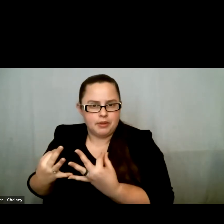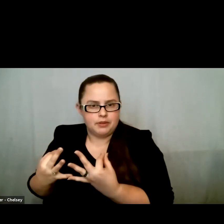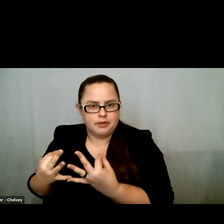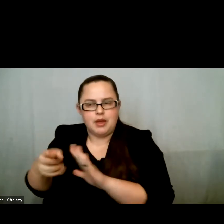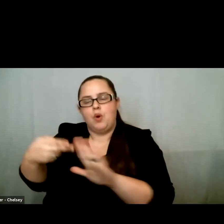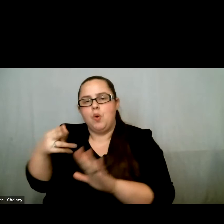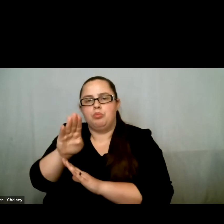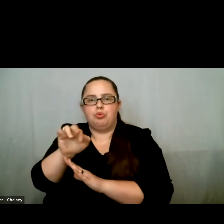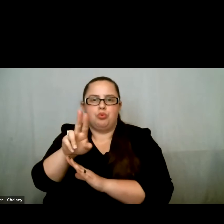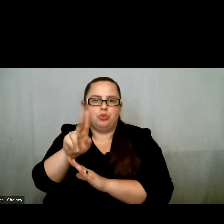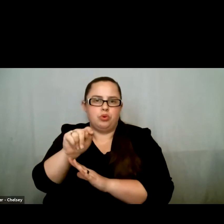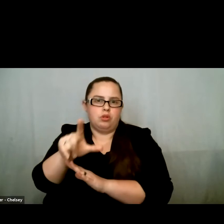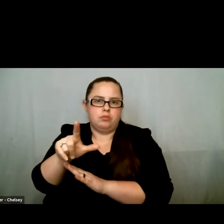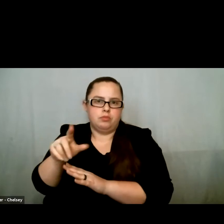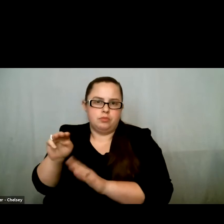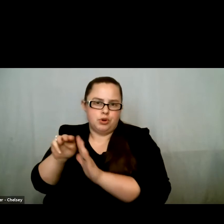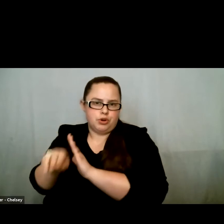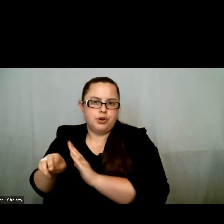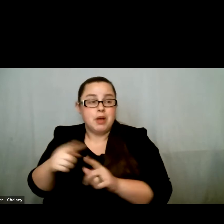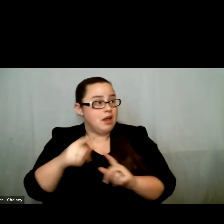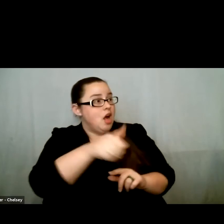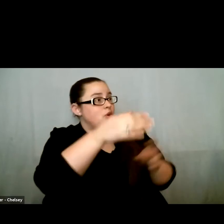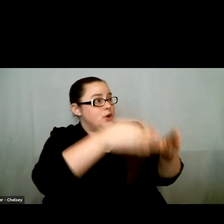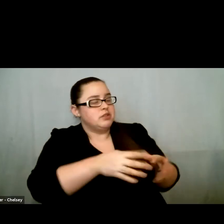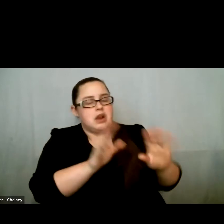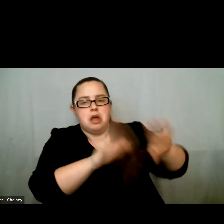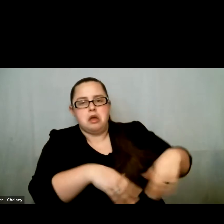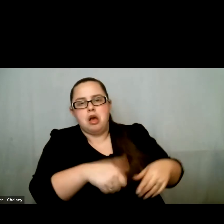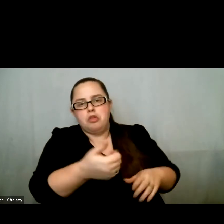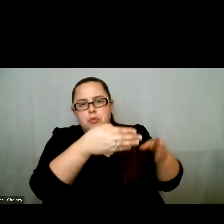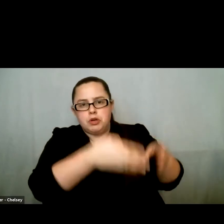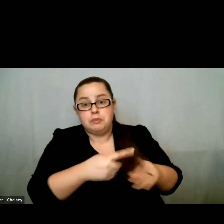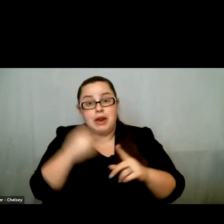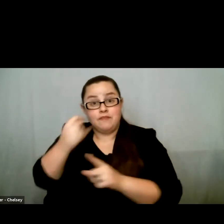If it's somebody else, it's somebody else. What if it happens to you?